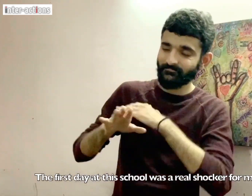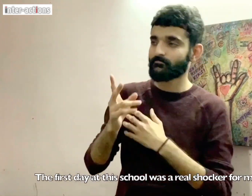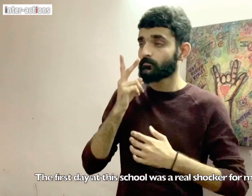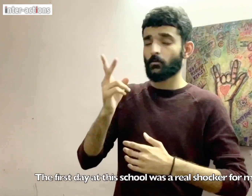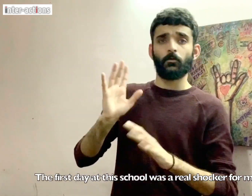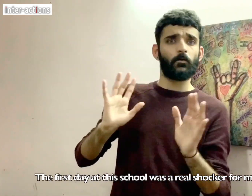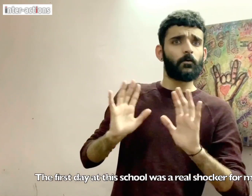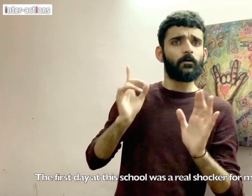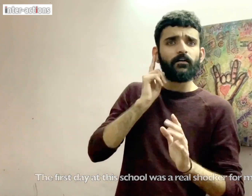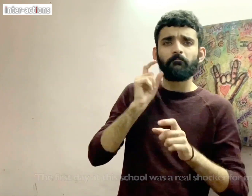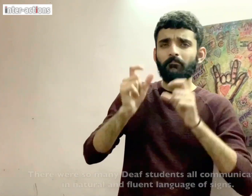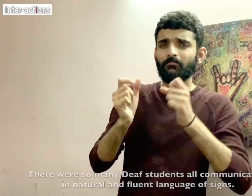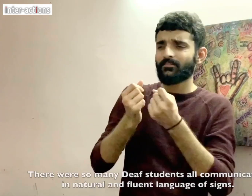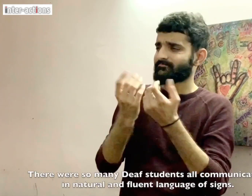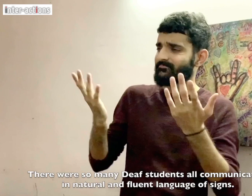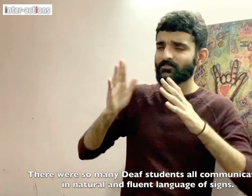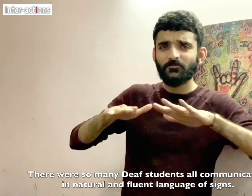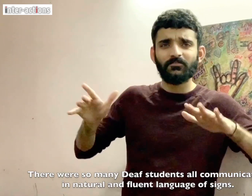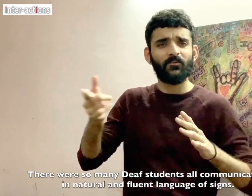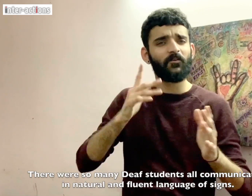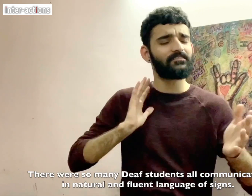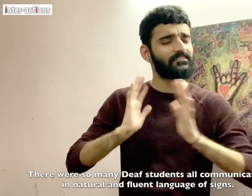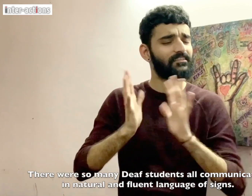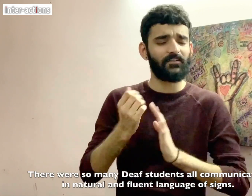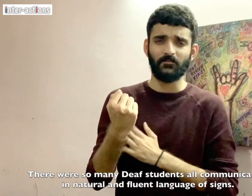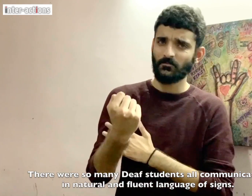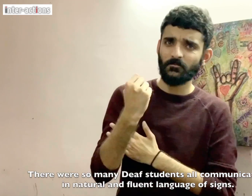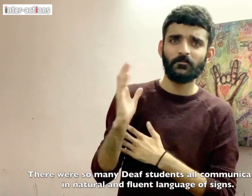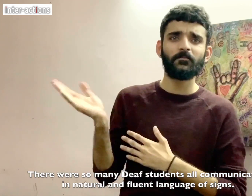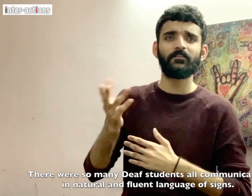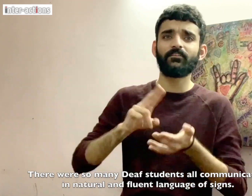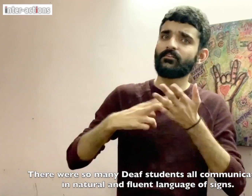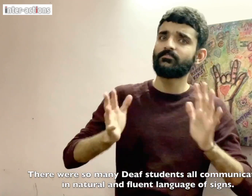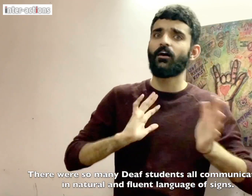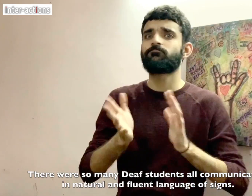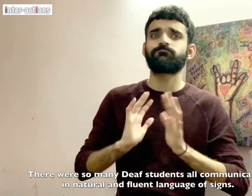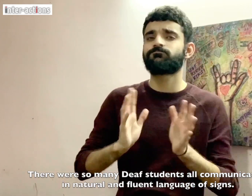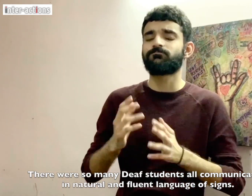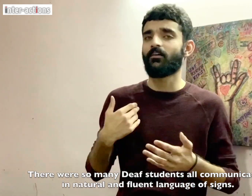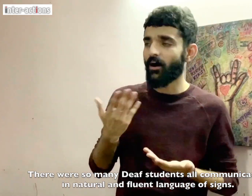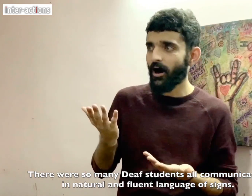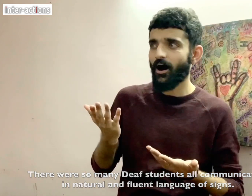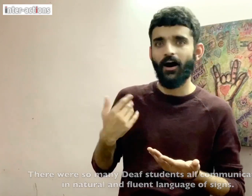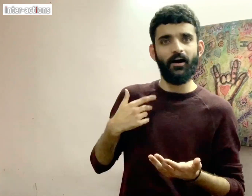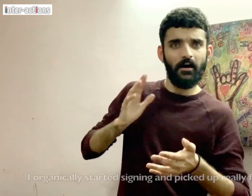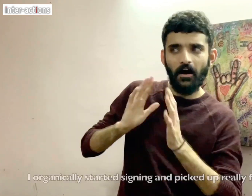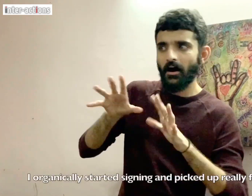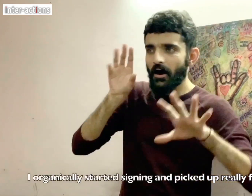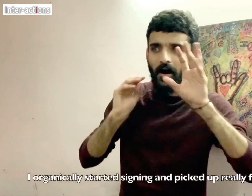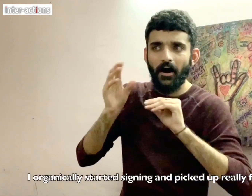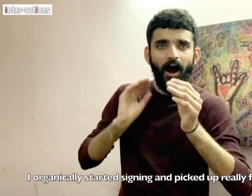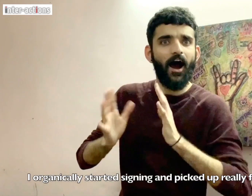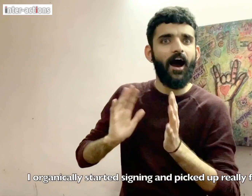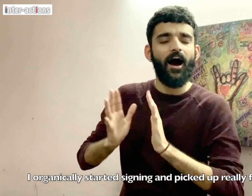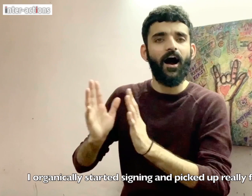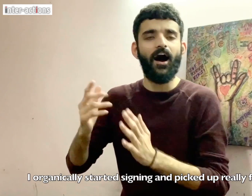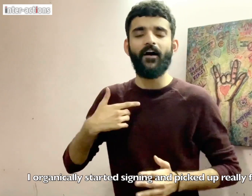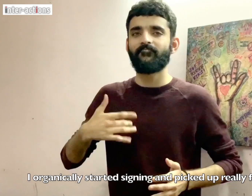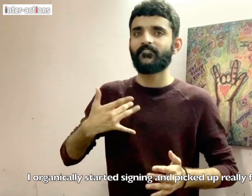was a real shocker for me. There were so many deaf students, all communicating in natural and fluent language of signs. I organically started signing